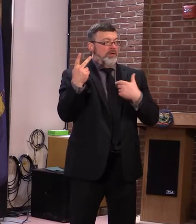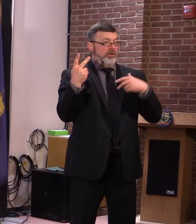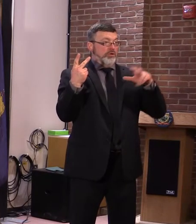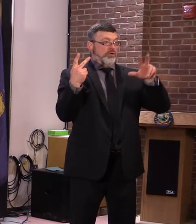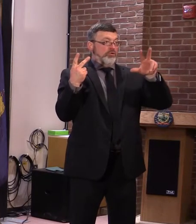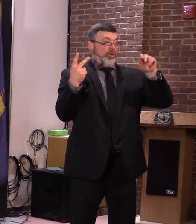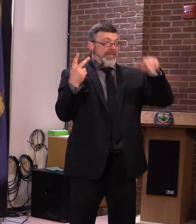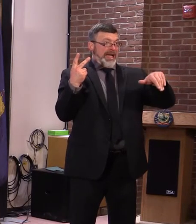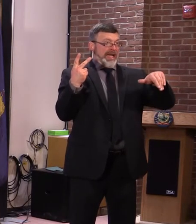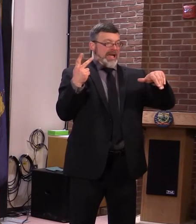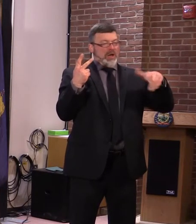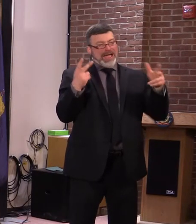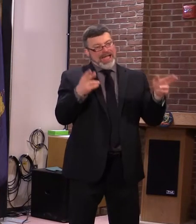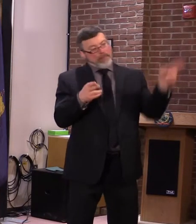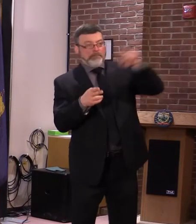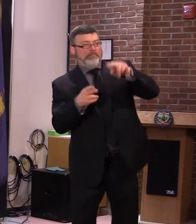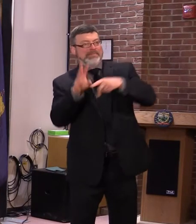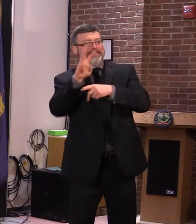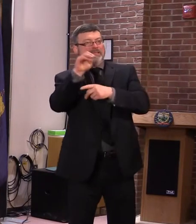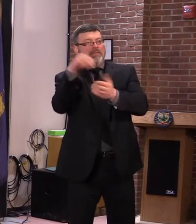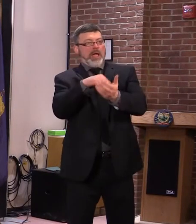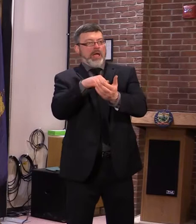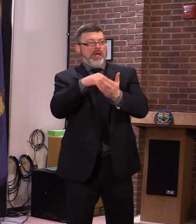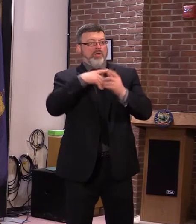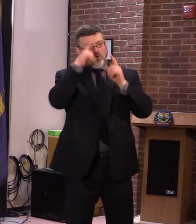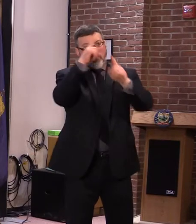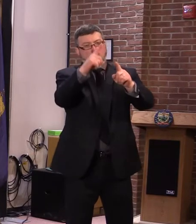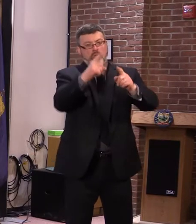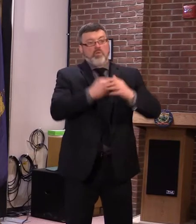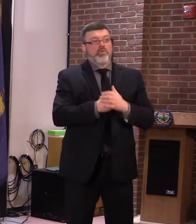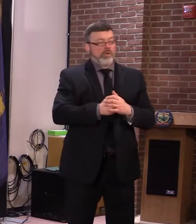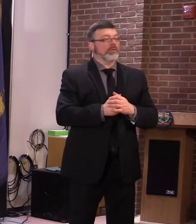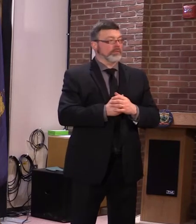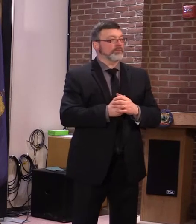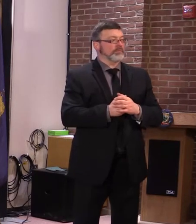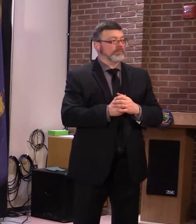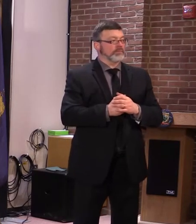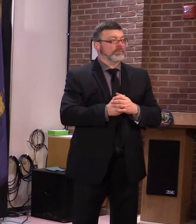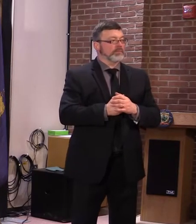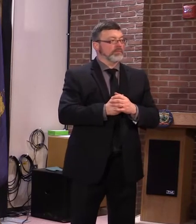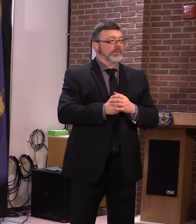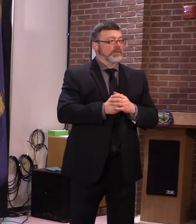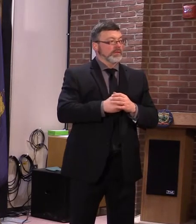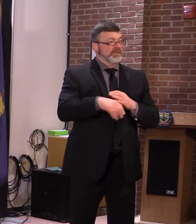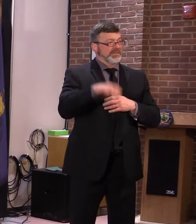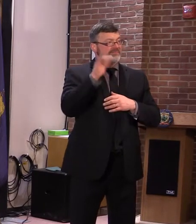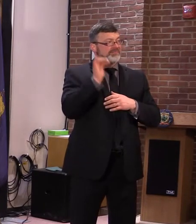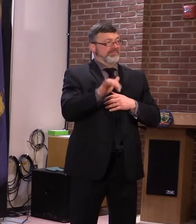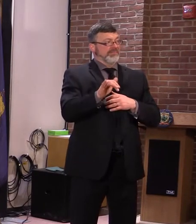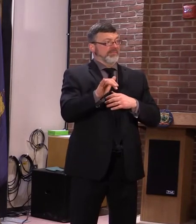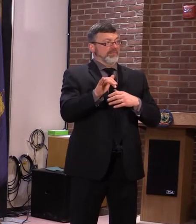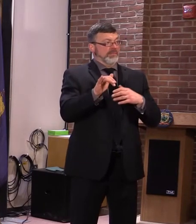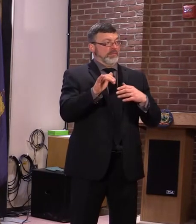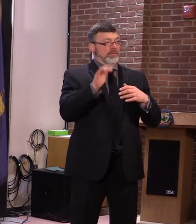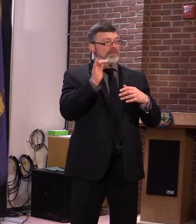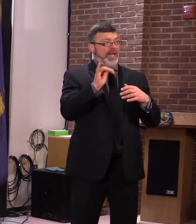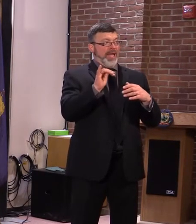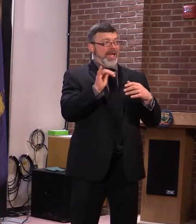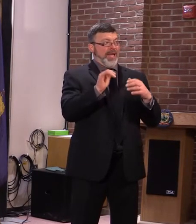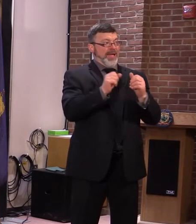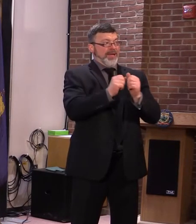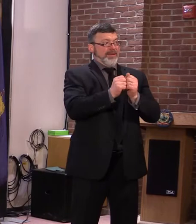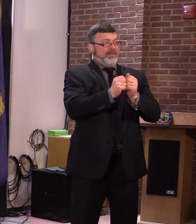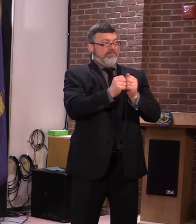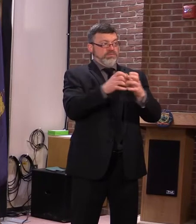the coming weeks. It's important to remember that the expansion of the rapid tests are on top of our PCR testing